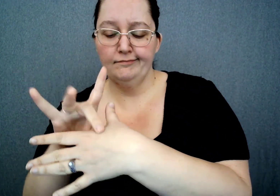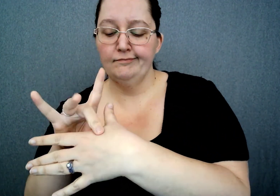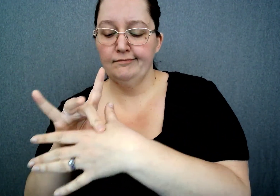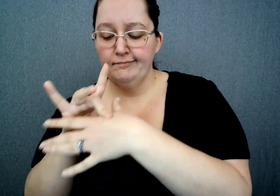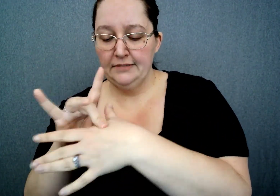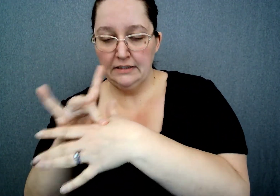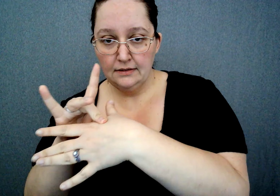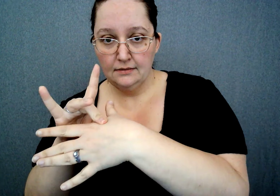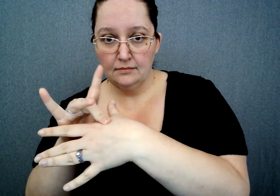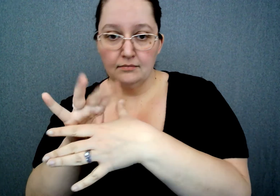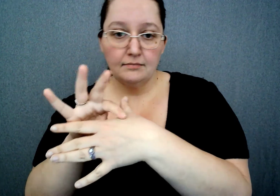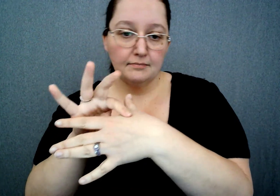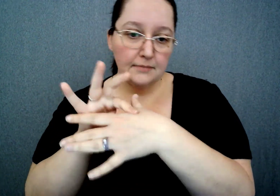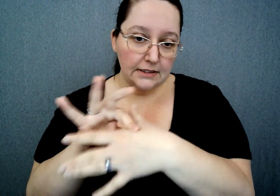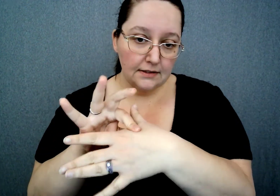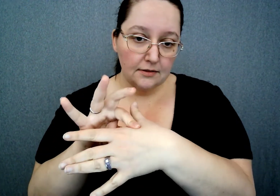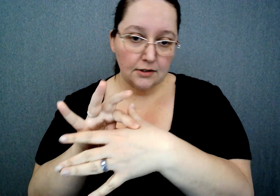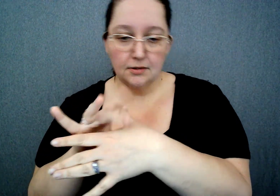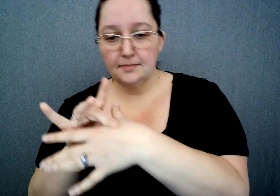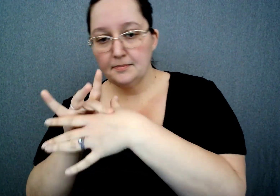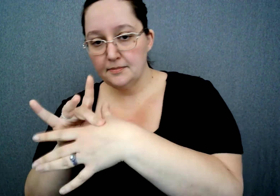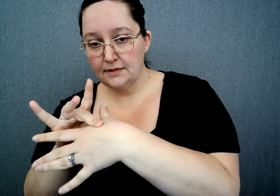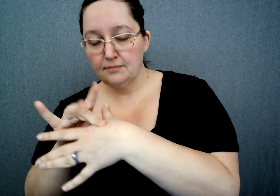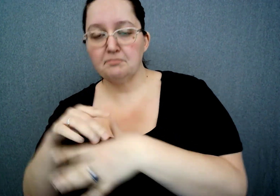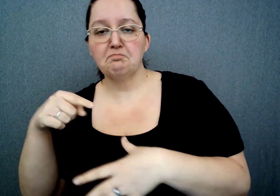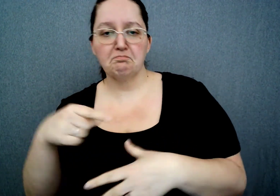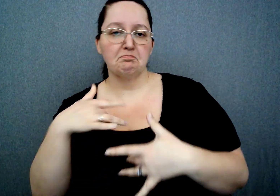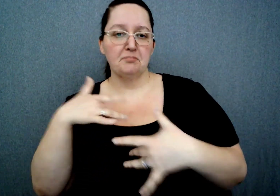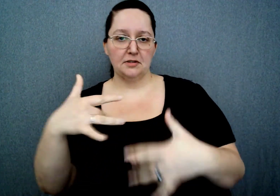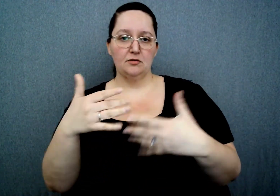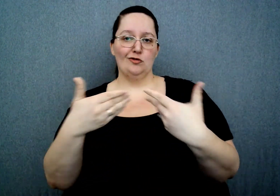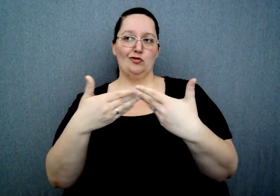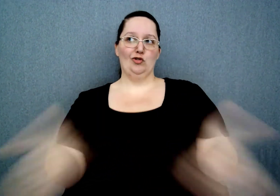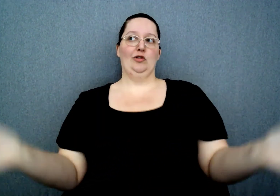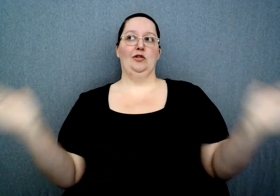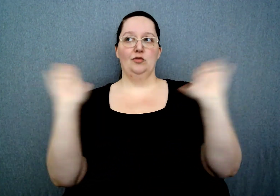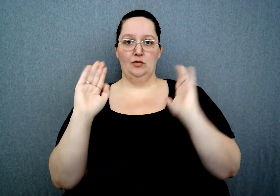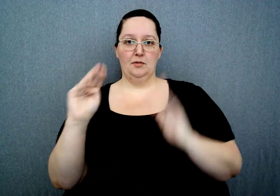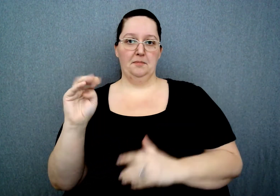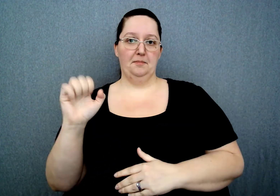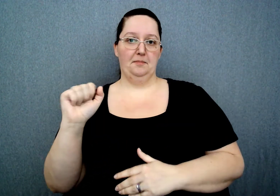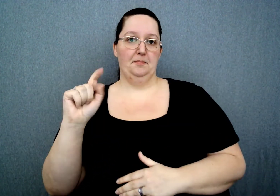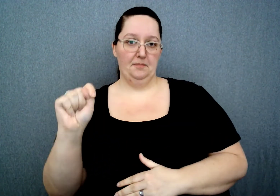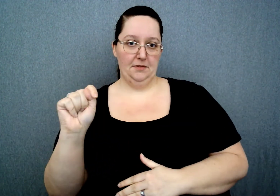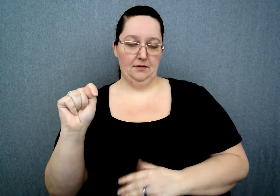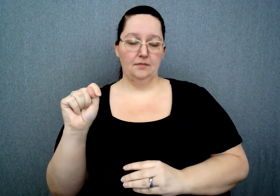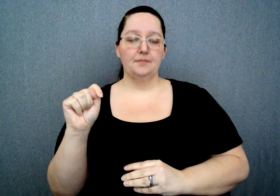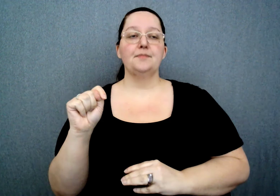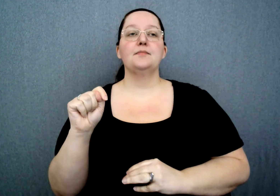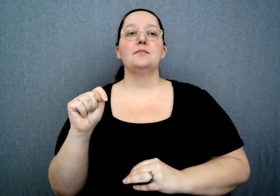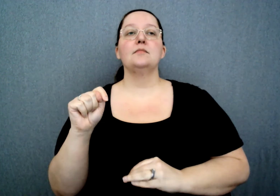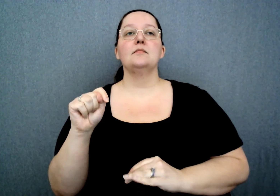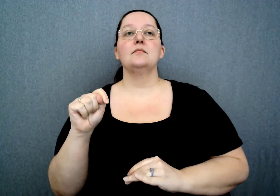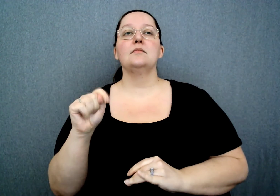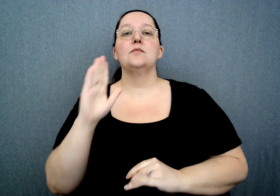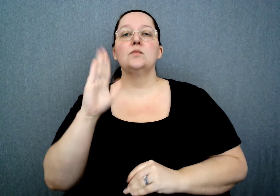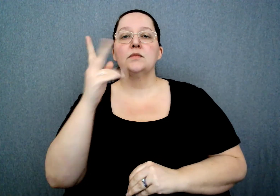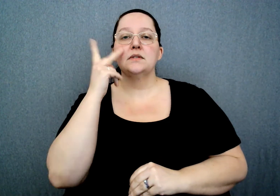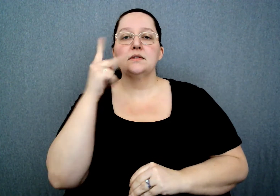It can be a 9 or an 8, and you pinch and shake. This is just in general meat.